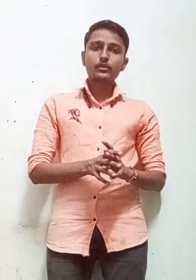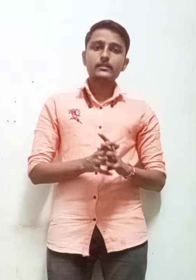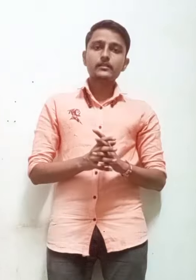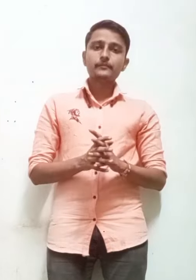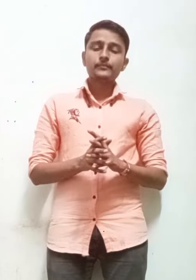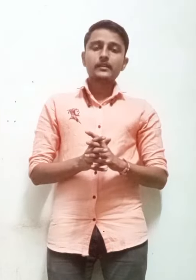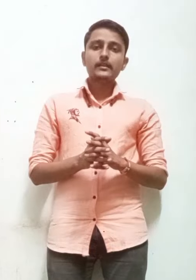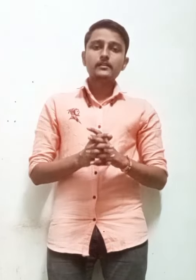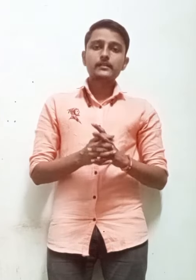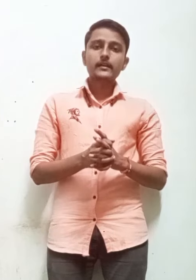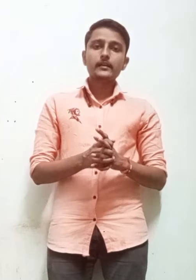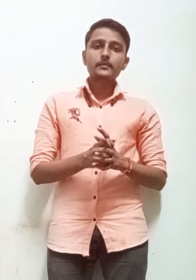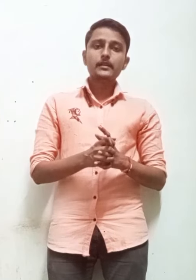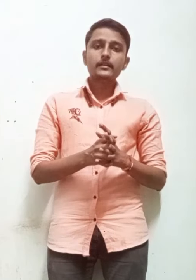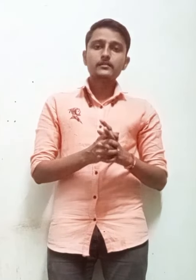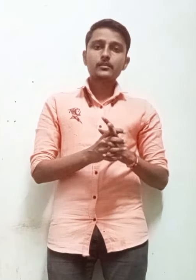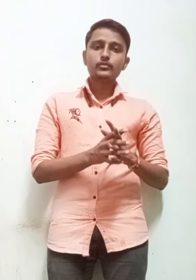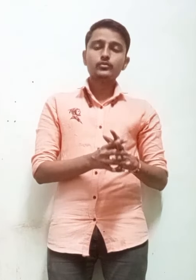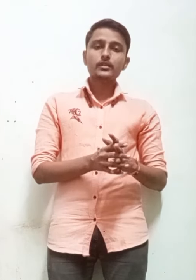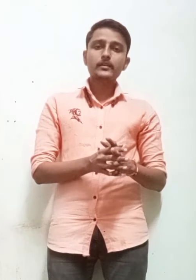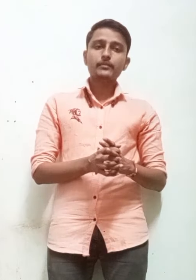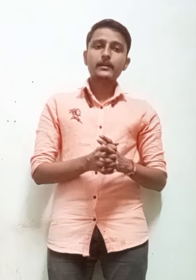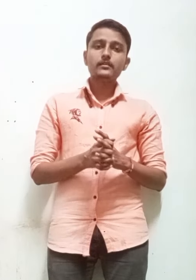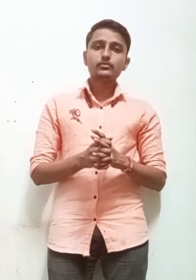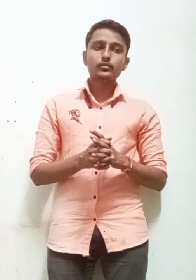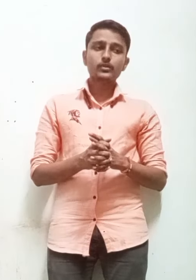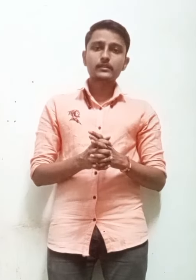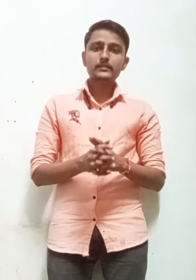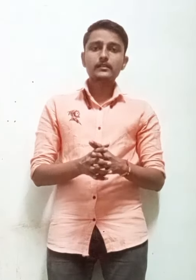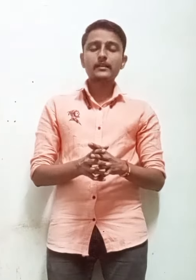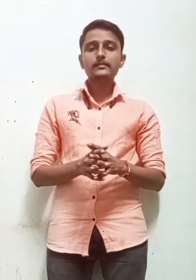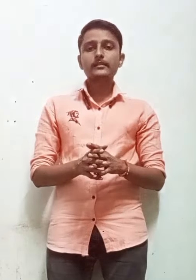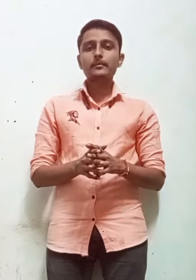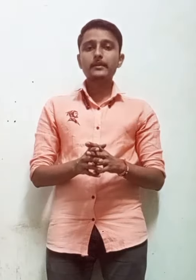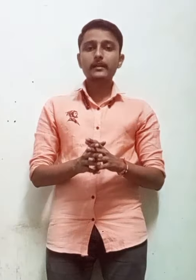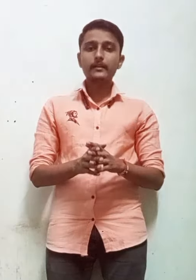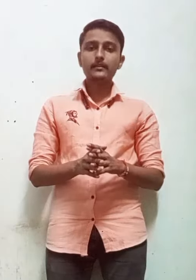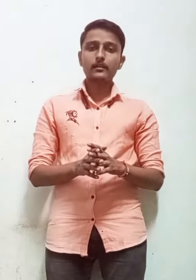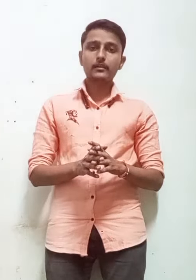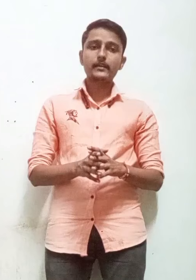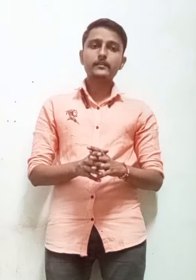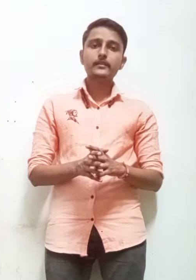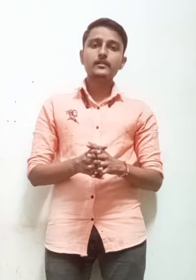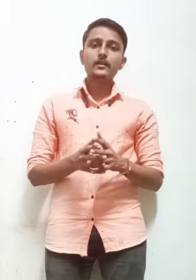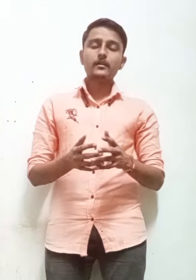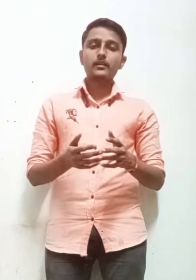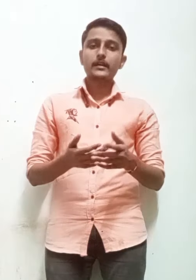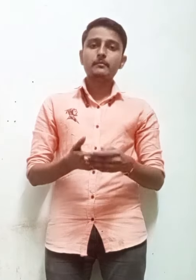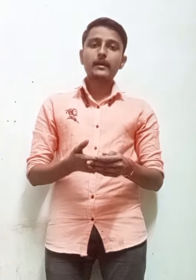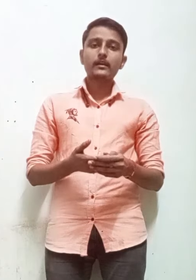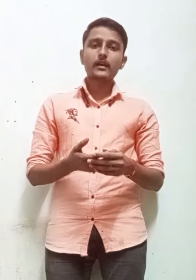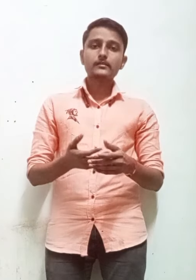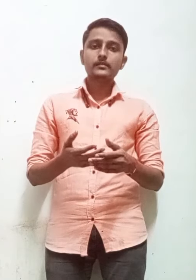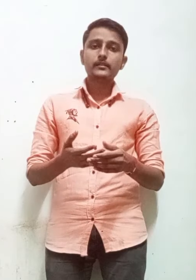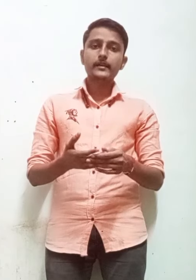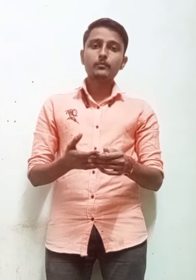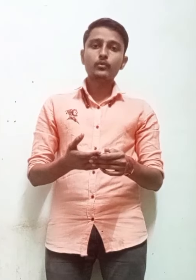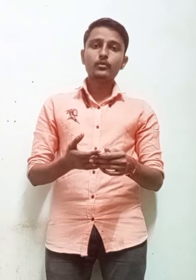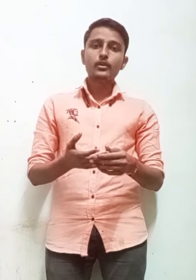logic. Then second type, that is user defined. So these classes can be anything, like my class, demo,